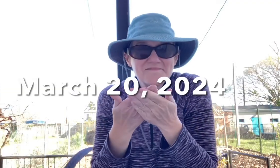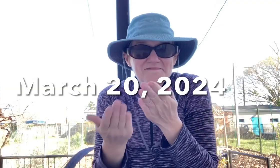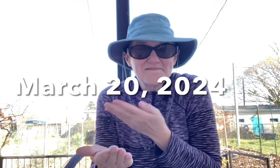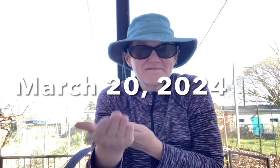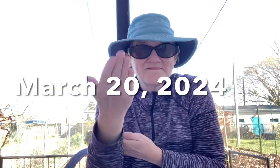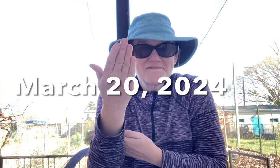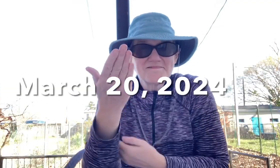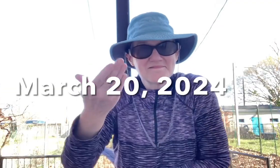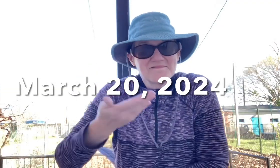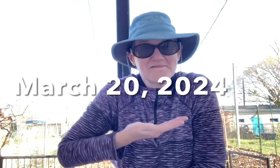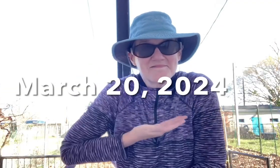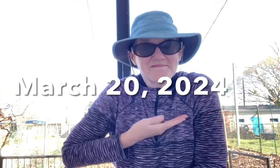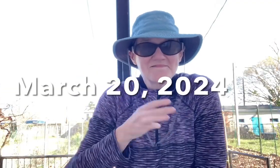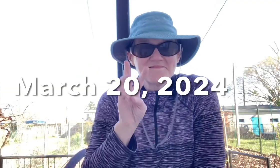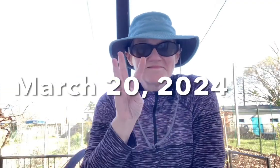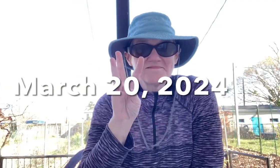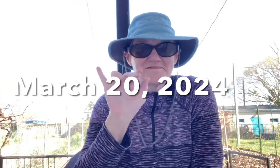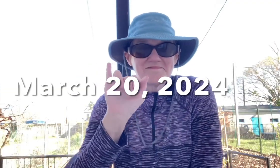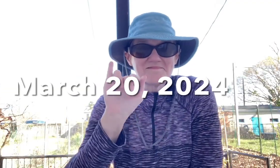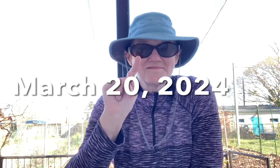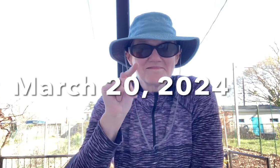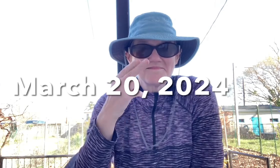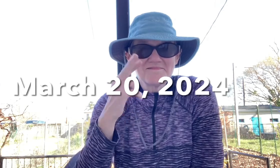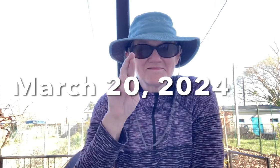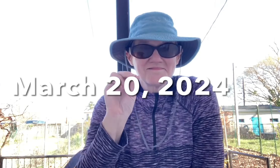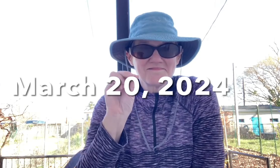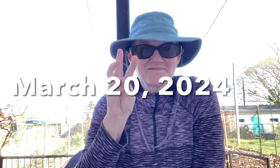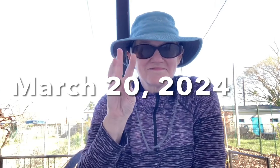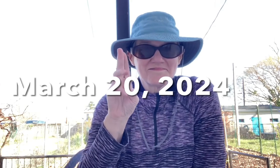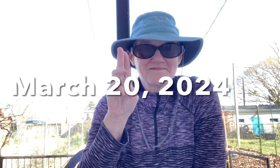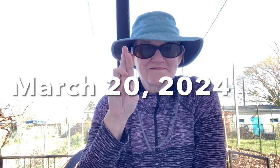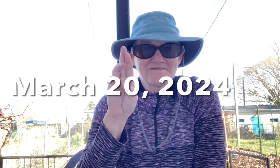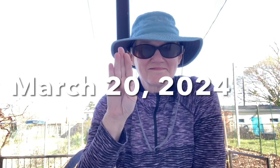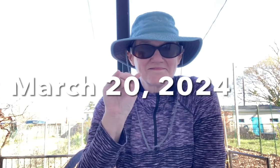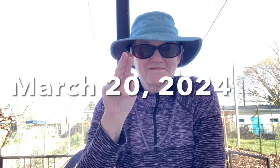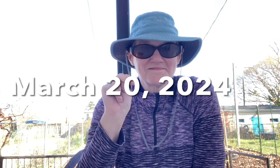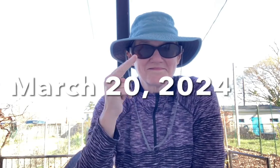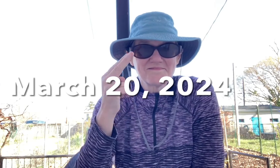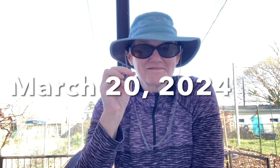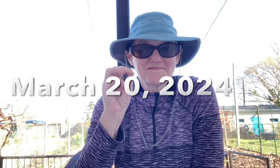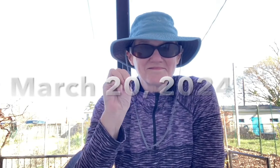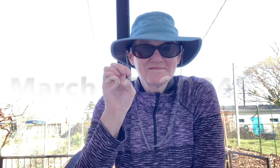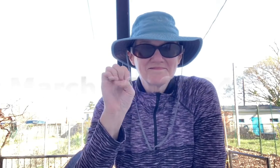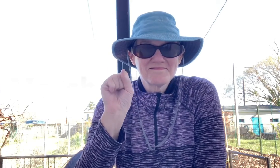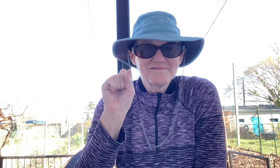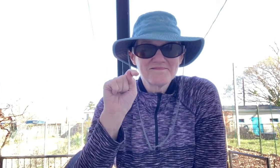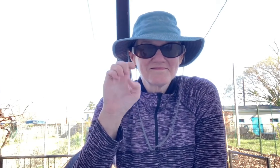Good morning and welcome back to Withrow Urban Homestead.